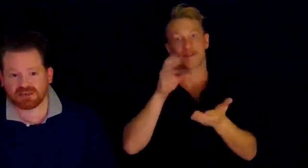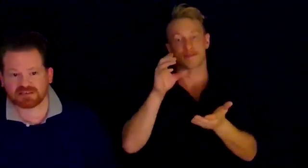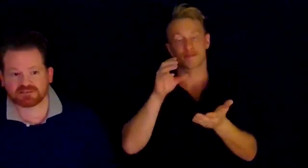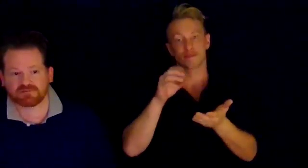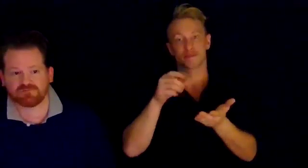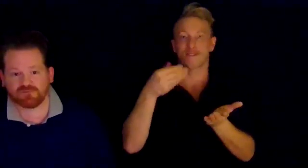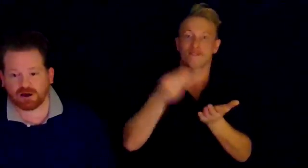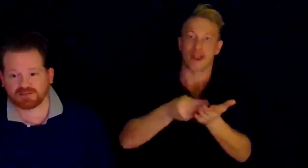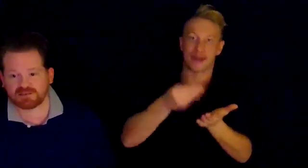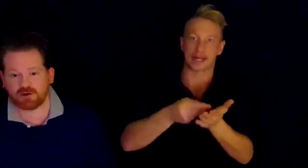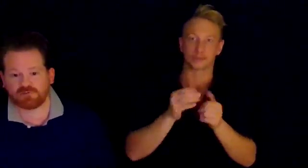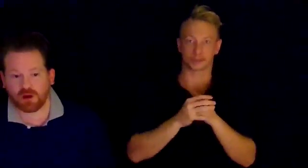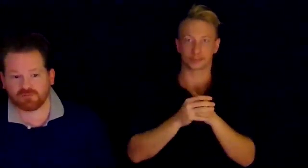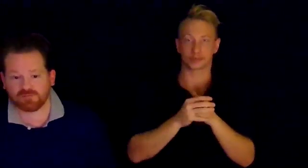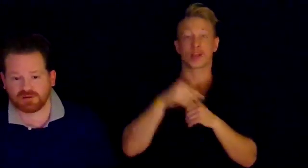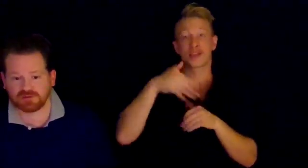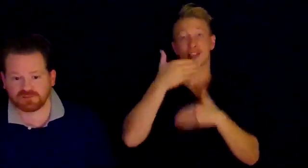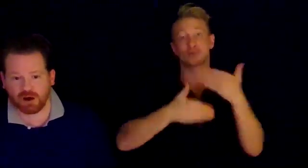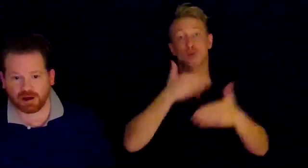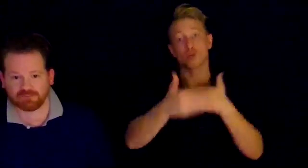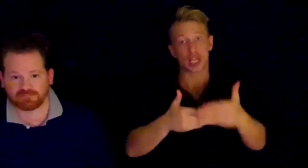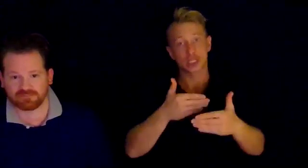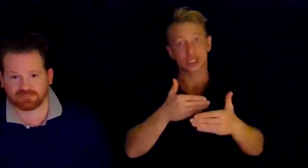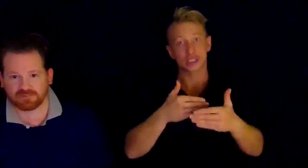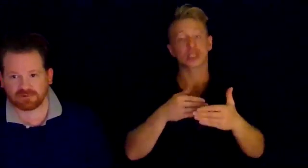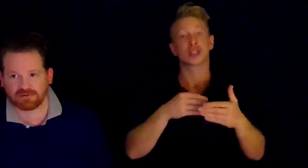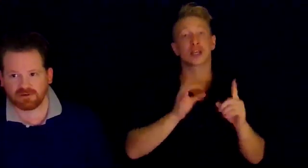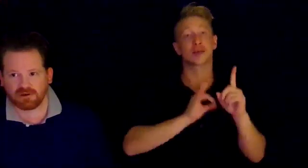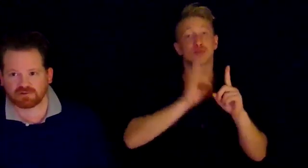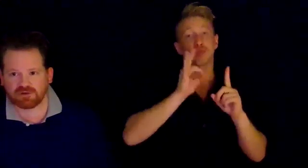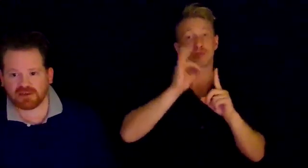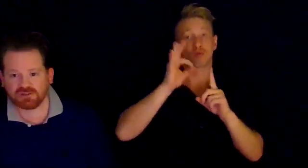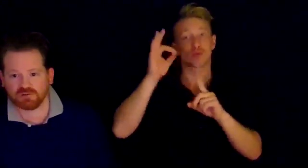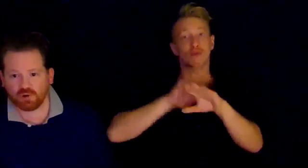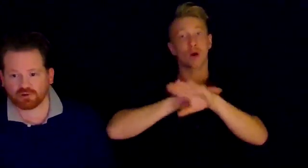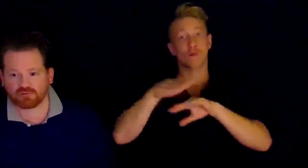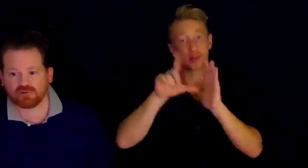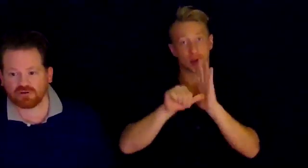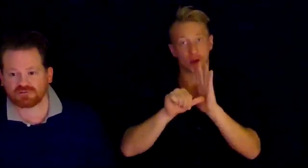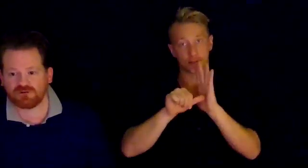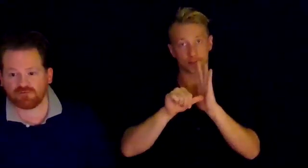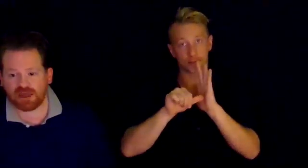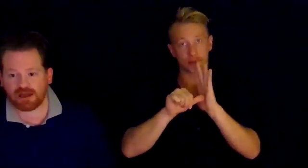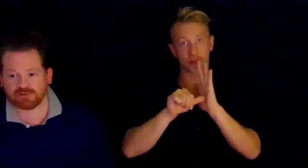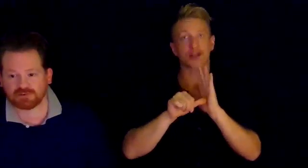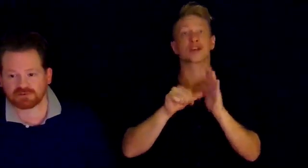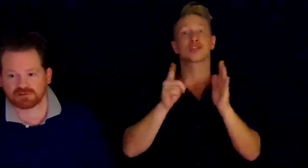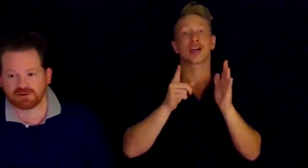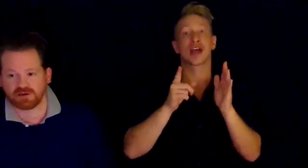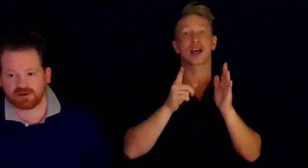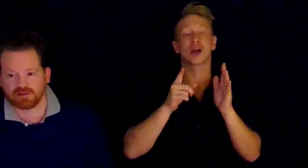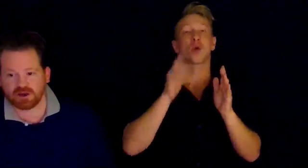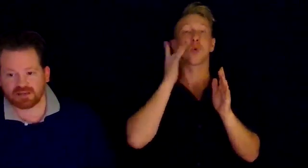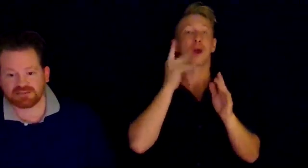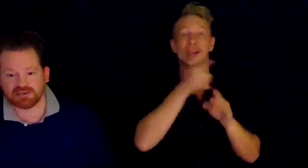The process refines itself over a period of time. So as you work through those 5